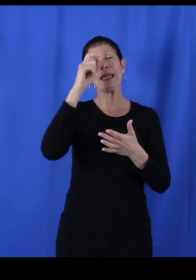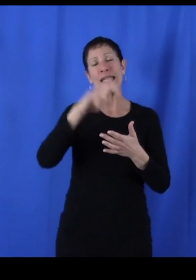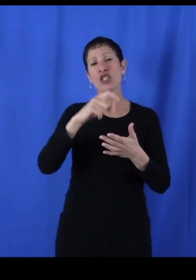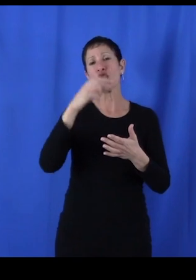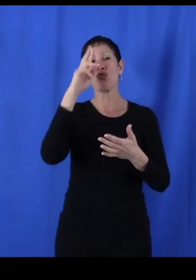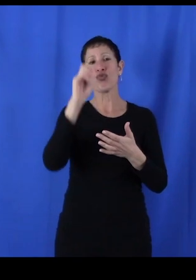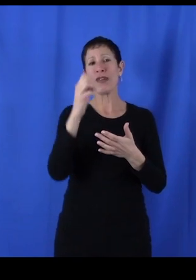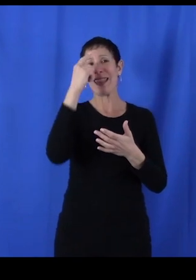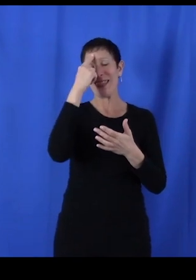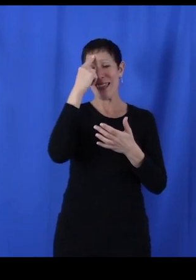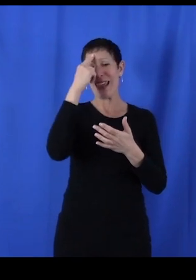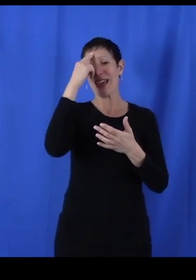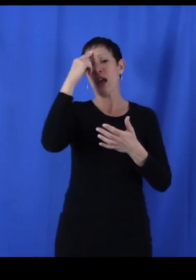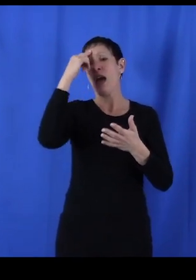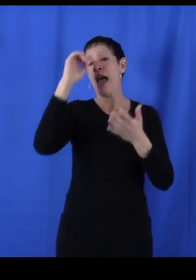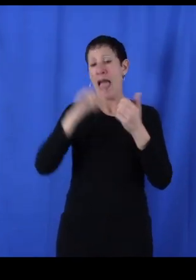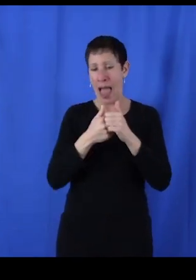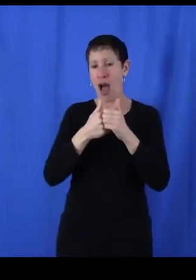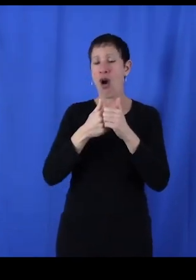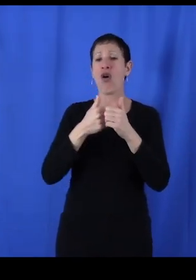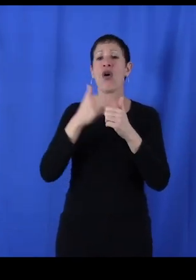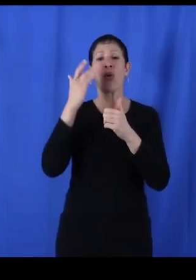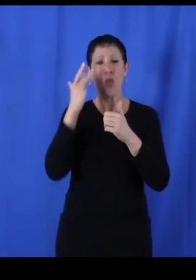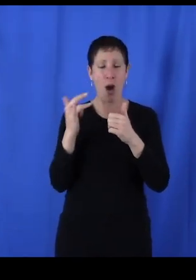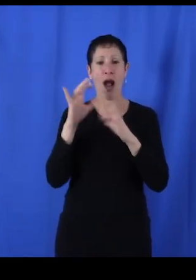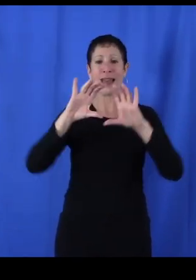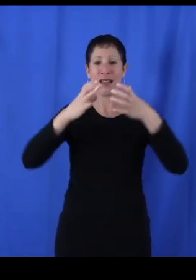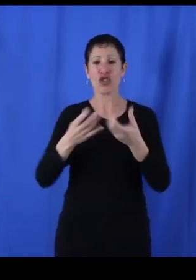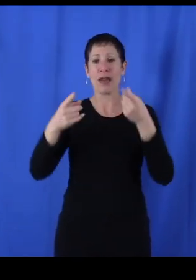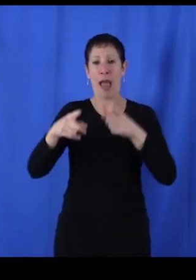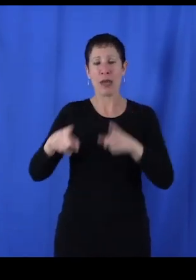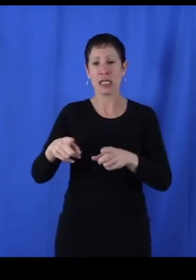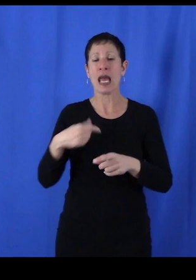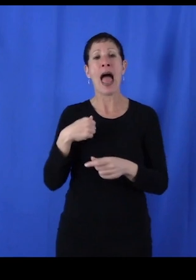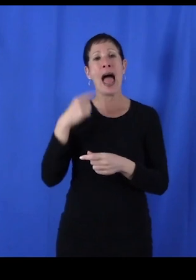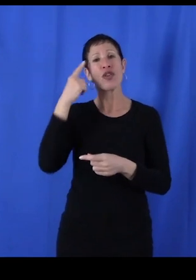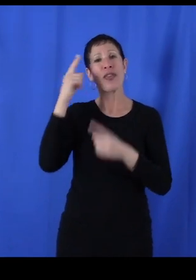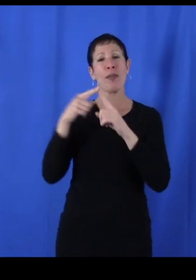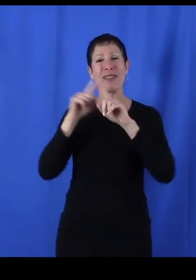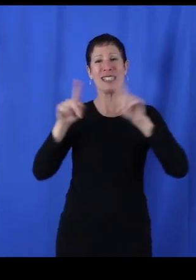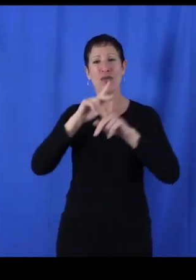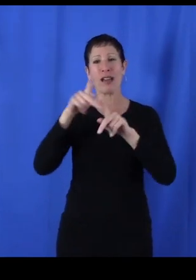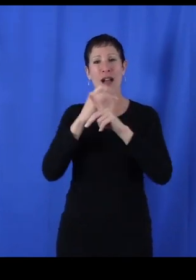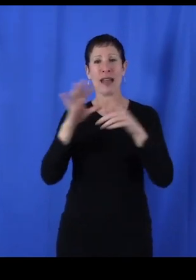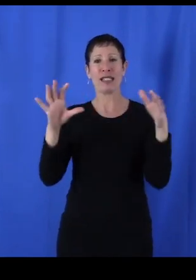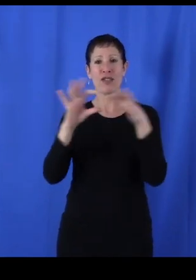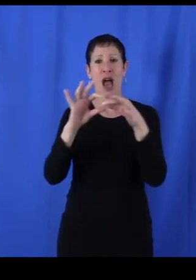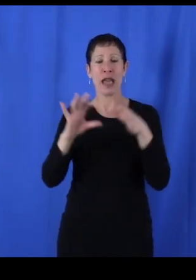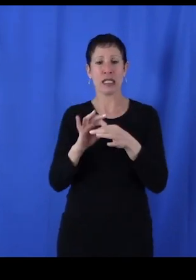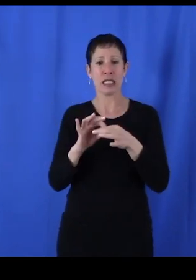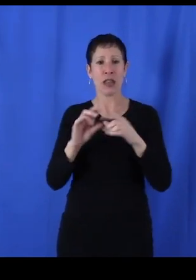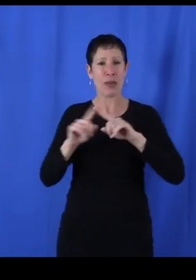on which clustering happens and to think through different forms of ties. Now, this can't just be at a